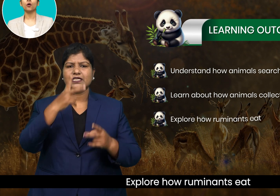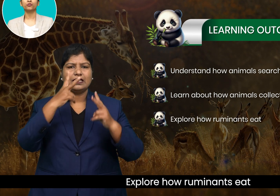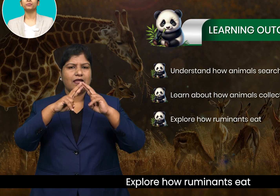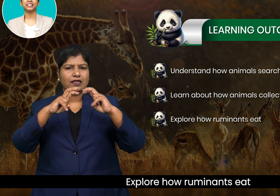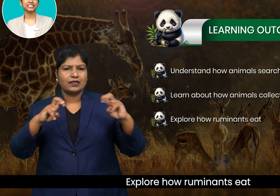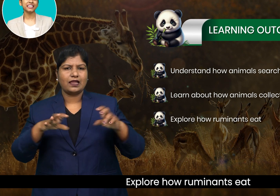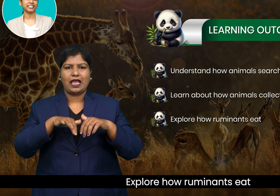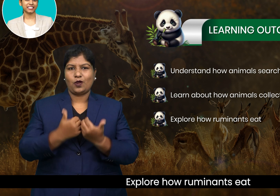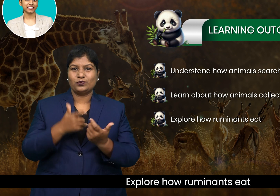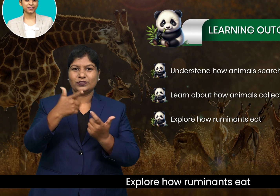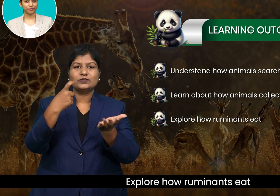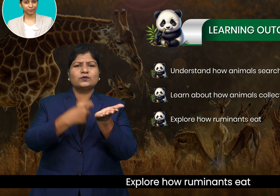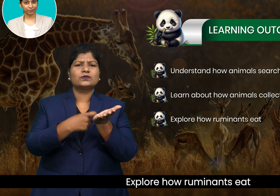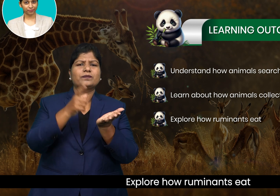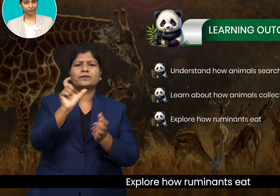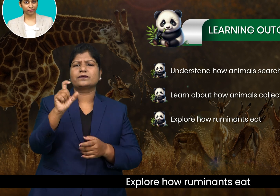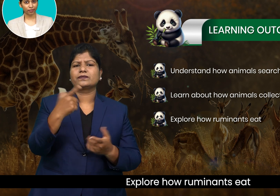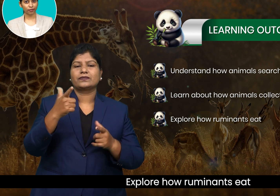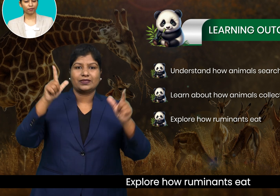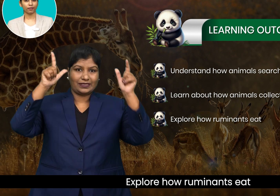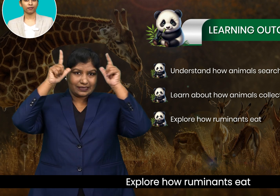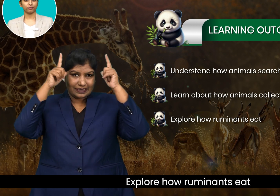Explore how ruminants eat.